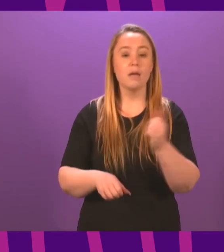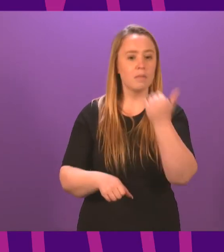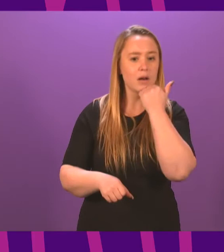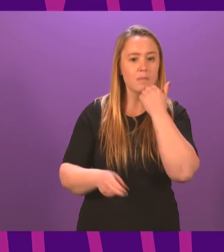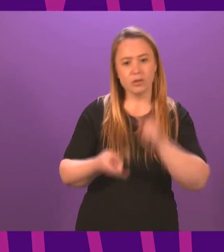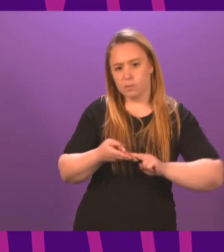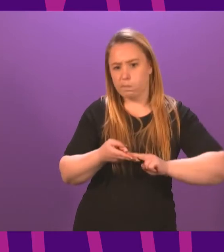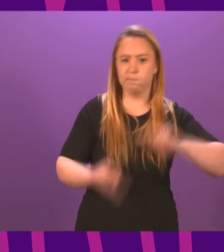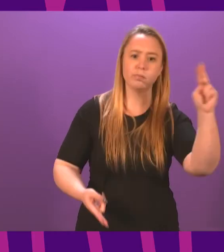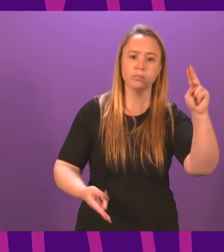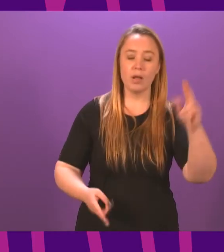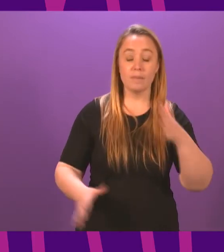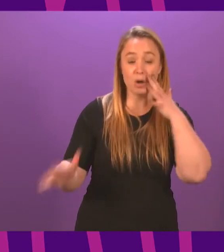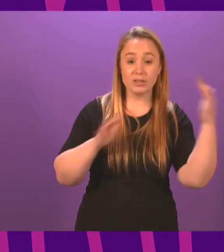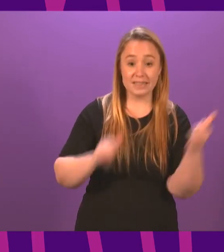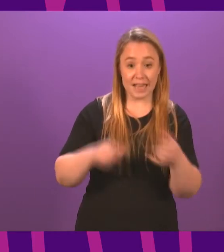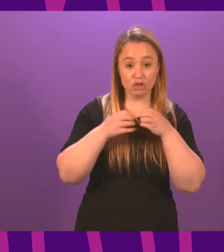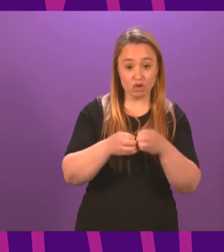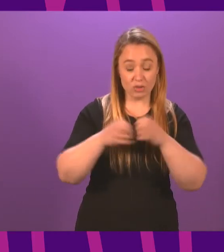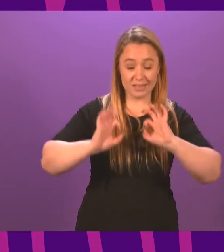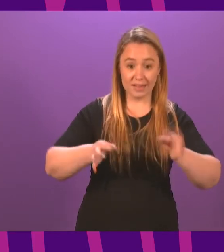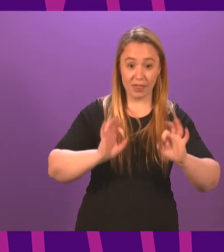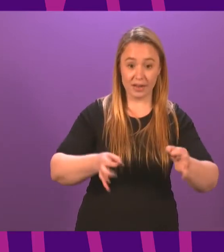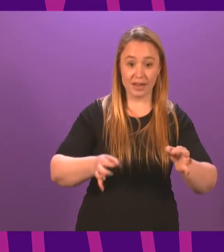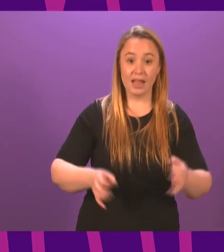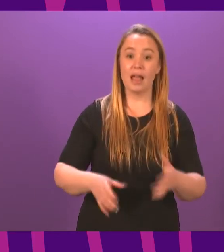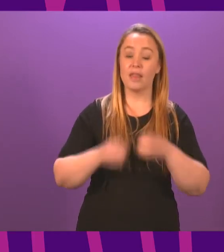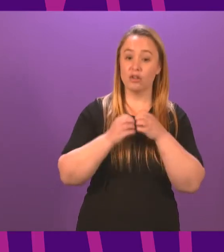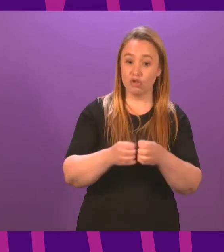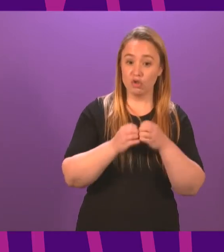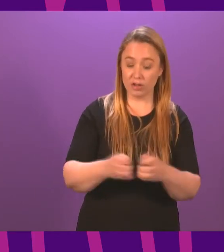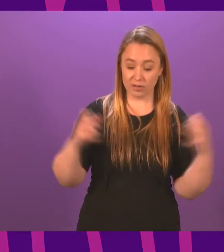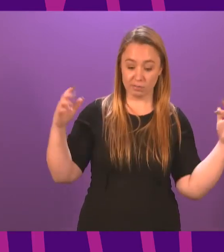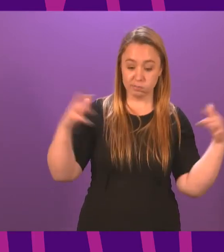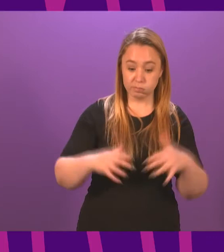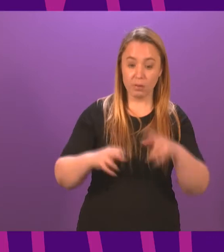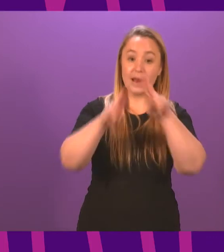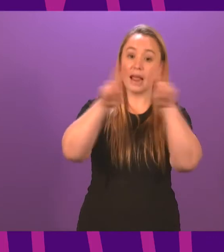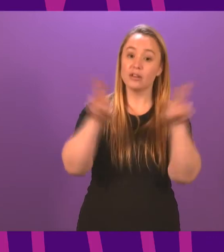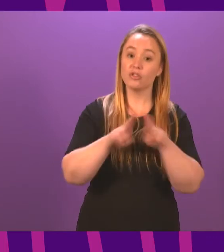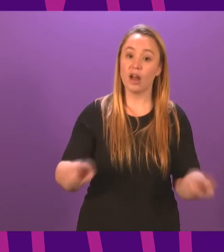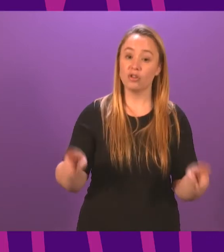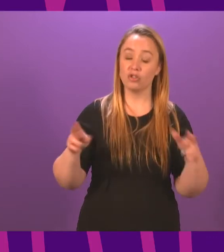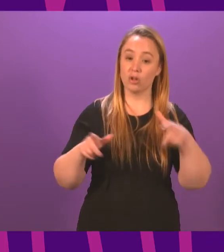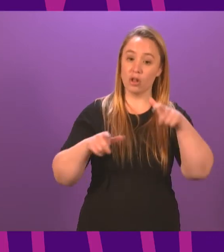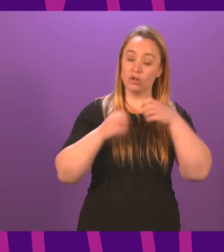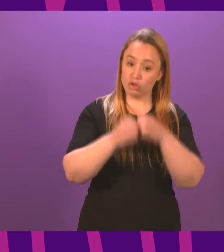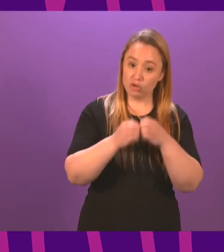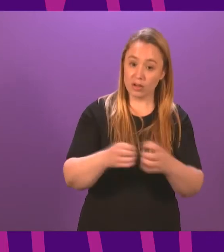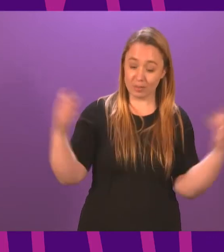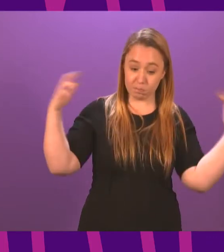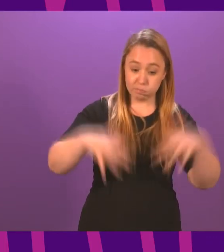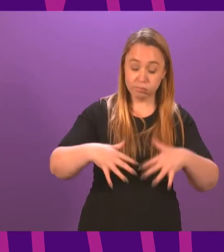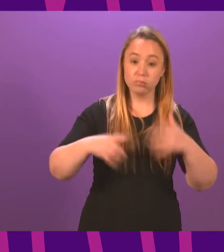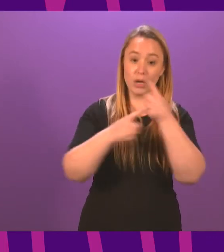when the Government failed to test students and then allowed large numbers untested, including international students, into halls of